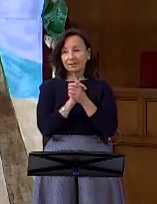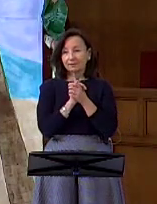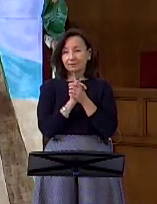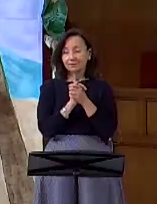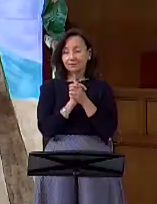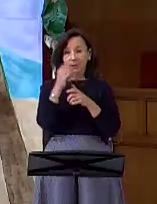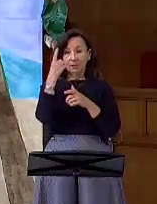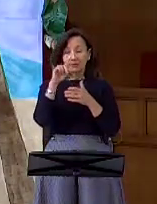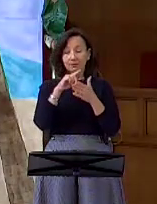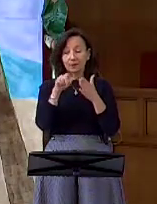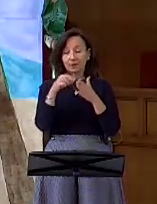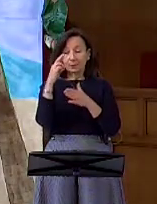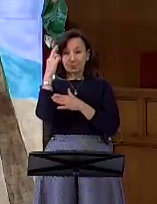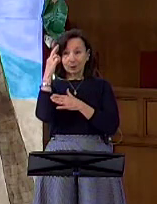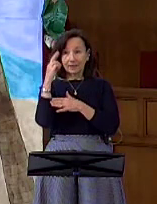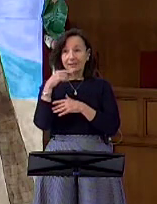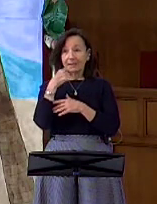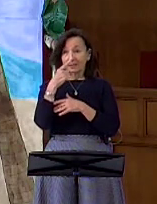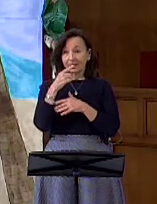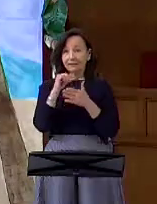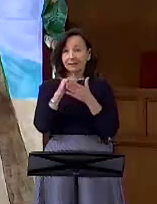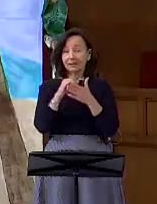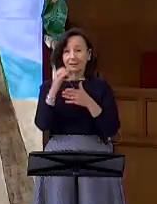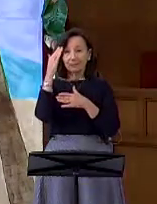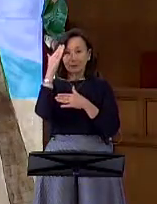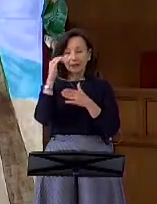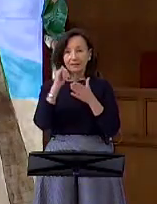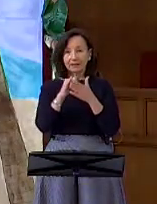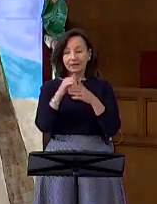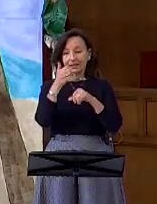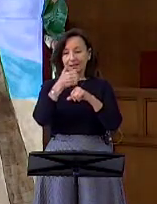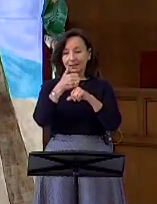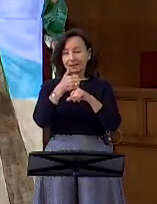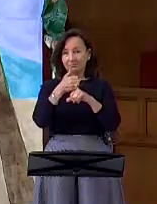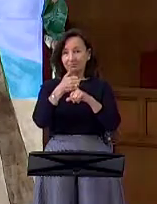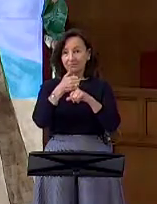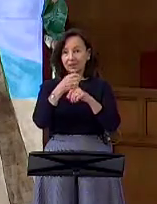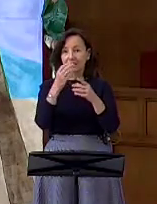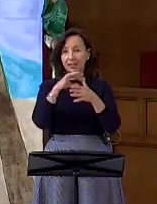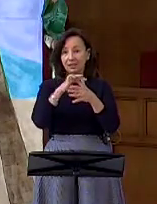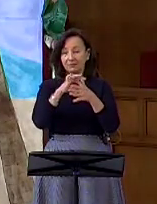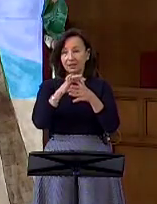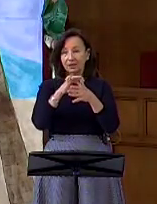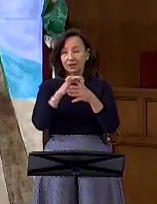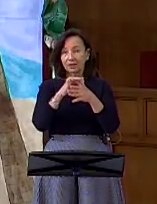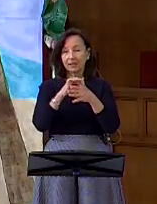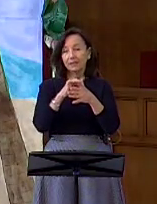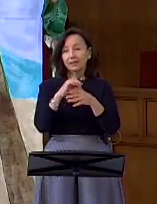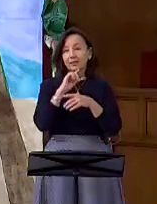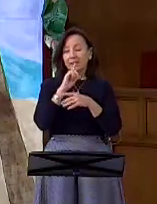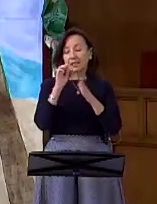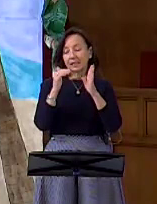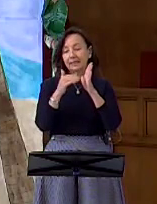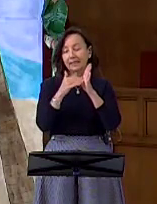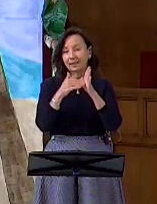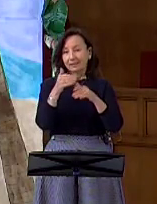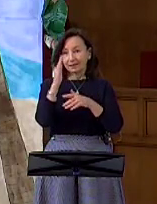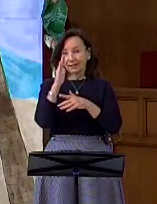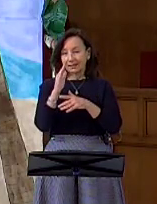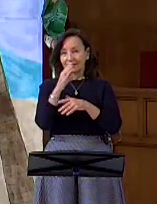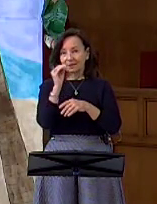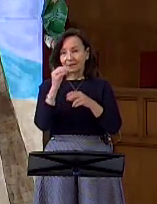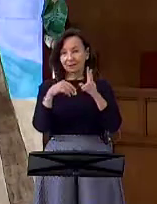For this reason, he says, the mind that is set in the flesh is hostile to God, and those who